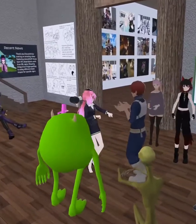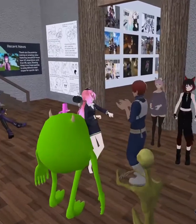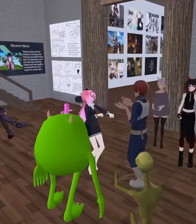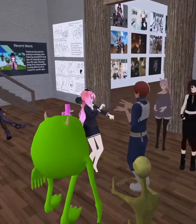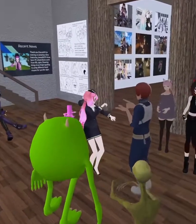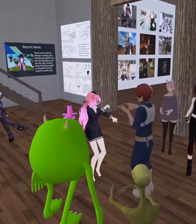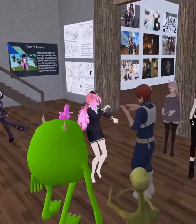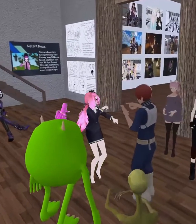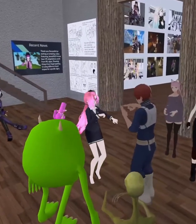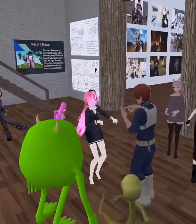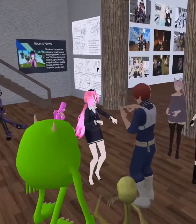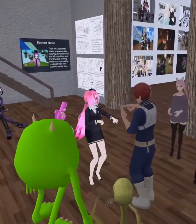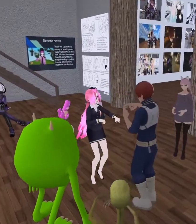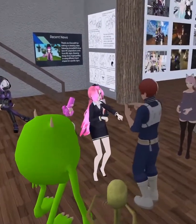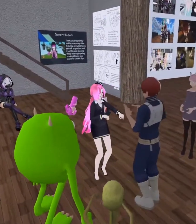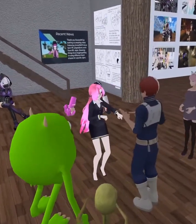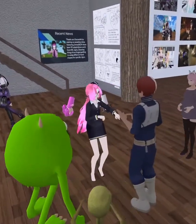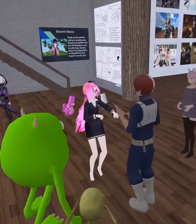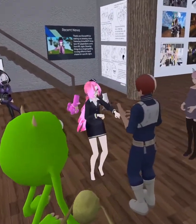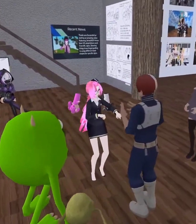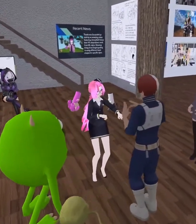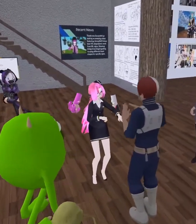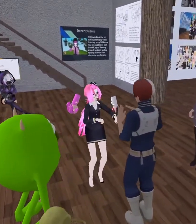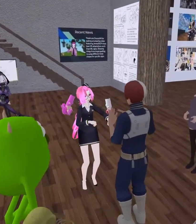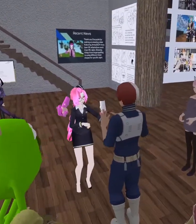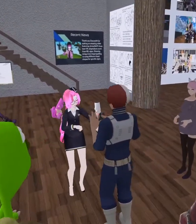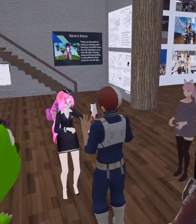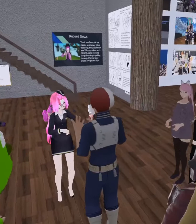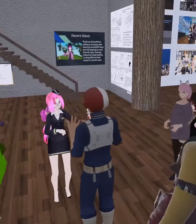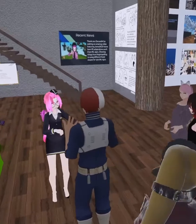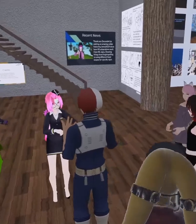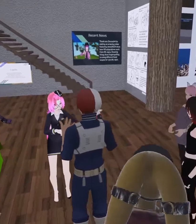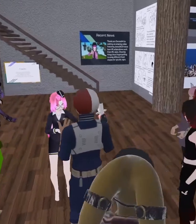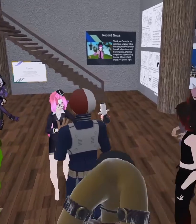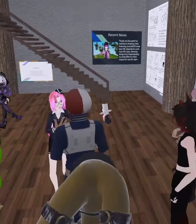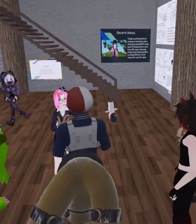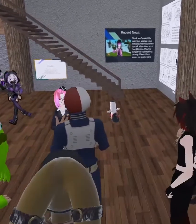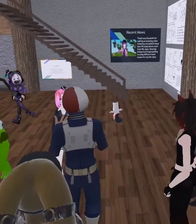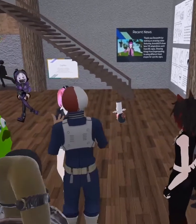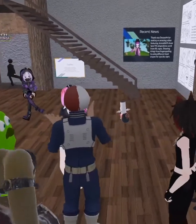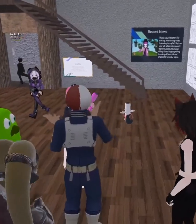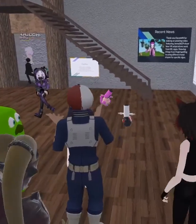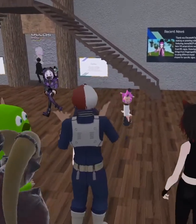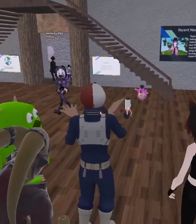So anyway, so he was like, oh yeah, when I had my hearing it, I joined the high school band, and we were all like, all right, that's